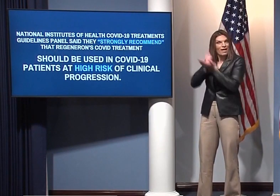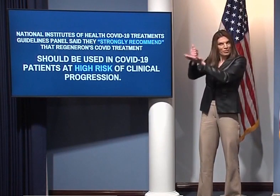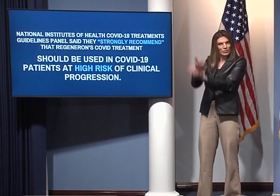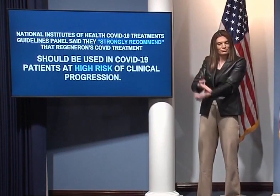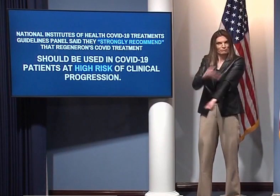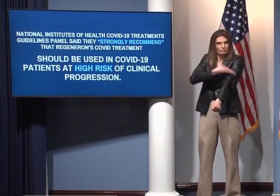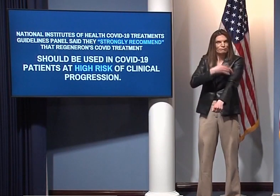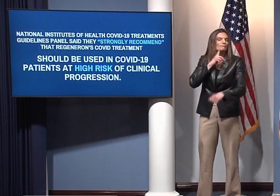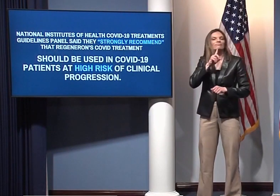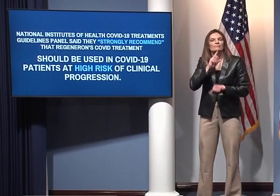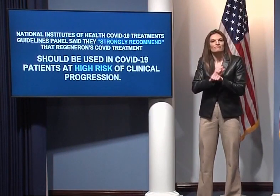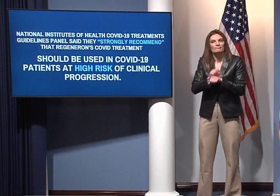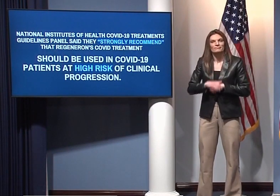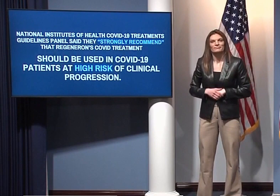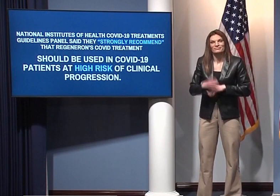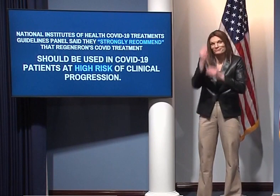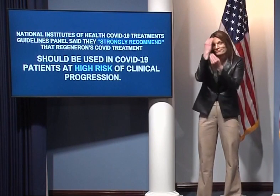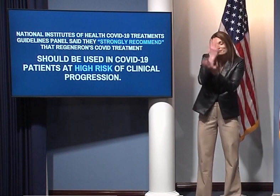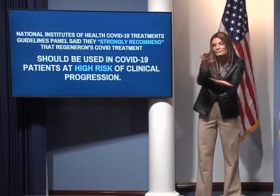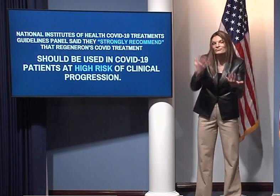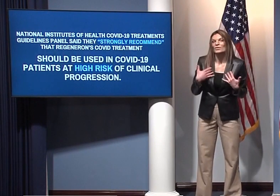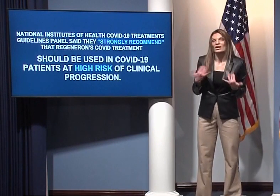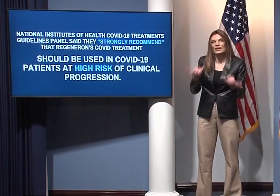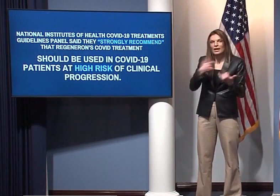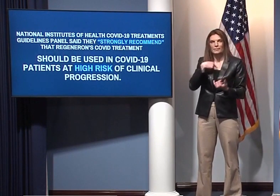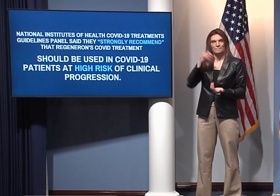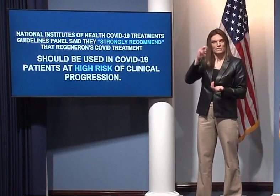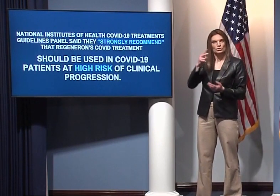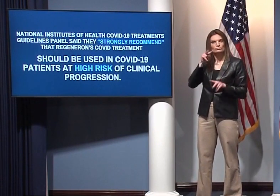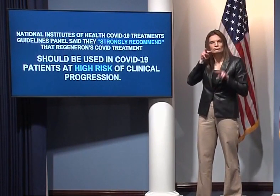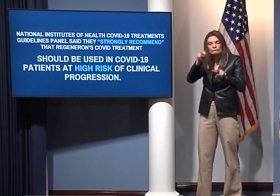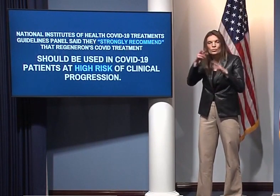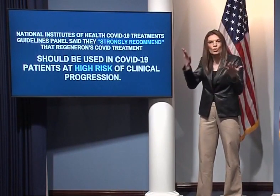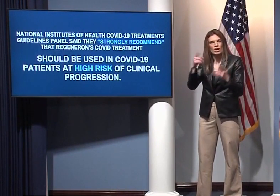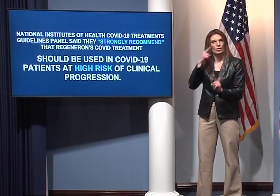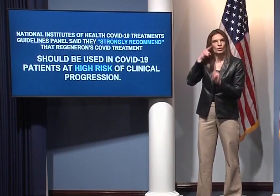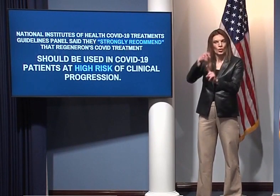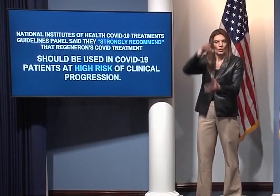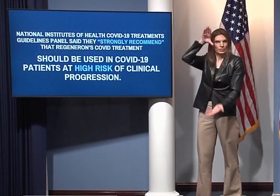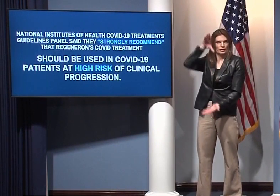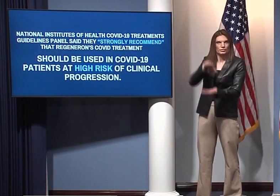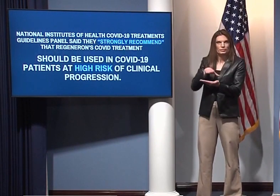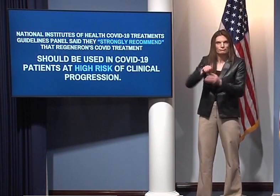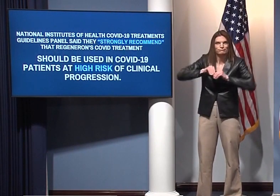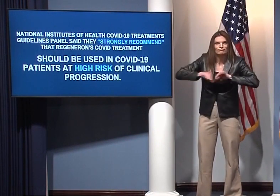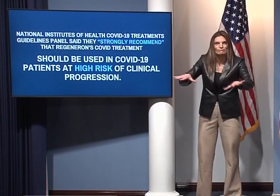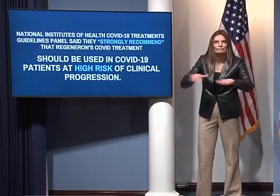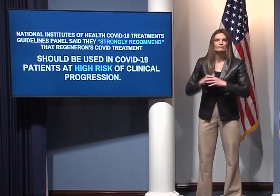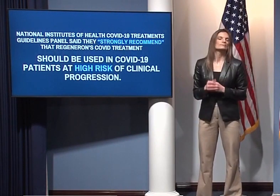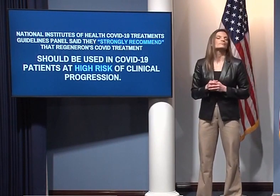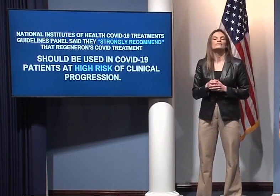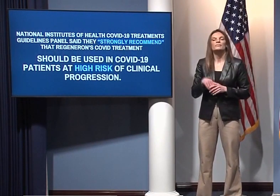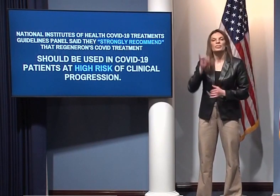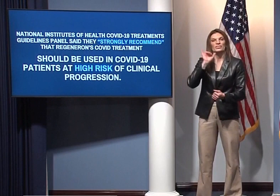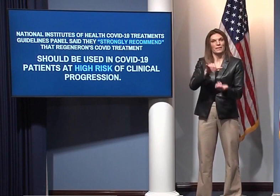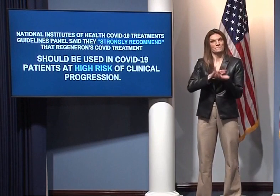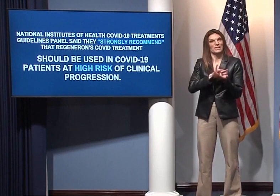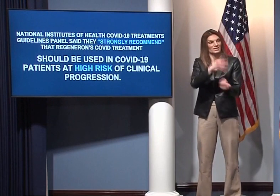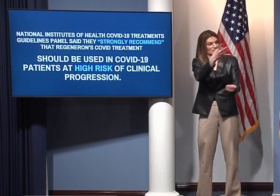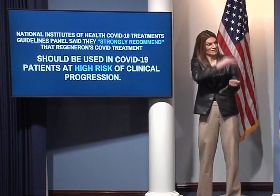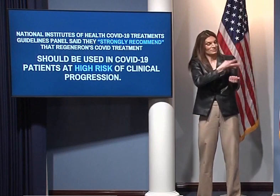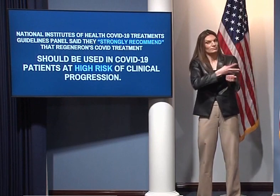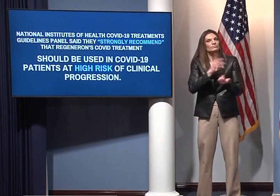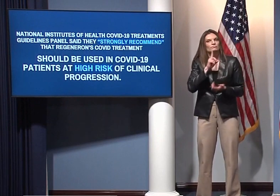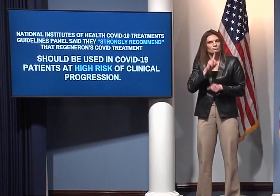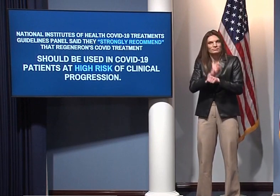every medication, and every treatment option to help fight the virus here in Michigan. These treatments can be effective in preventing